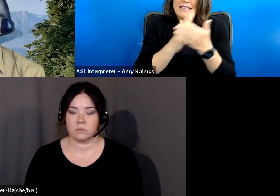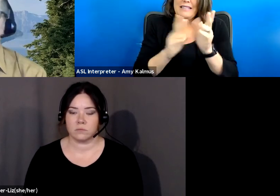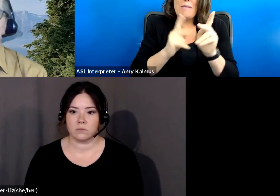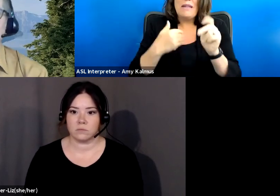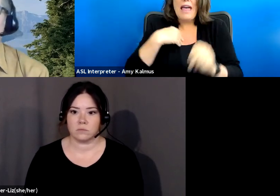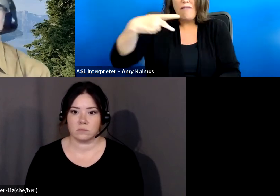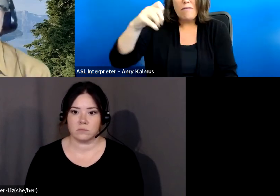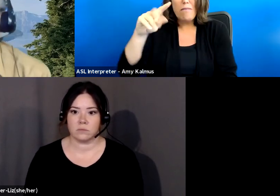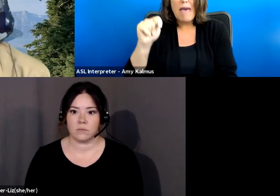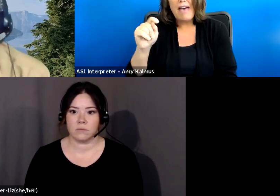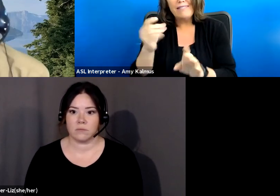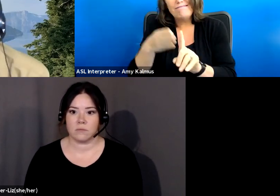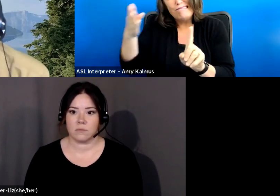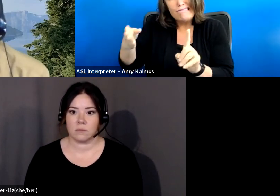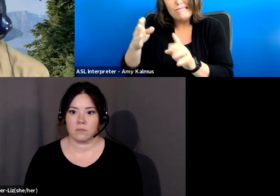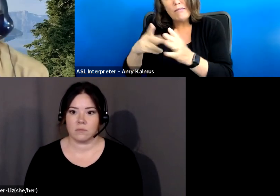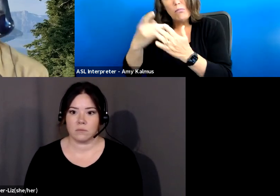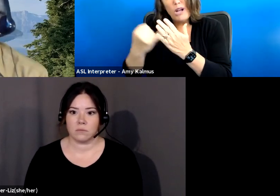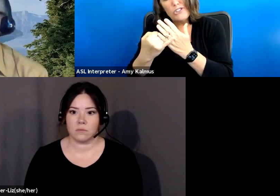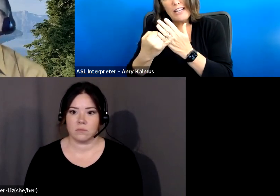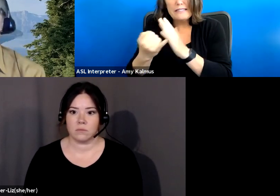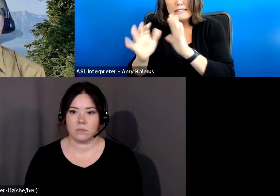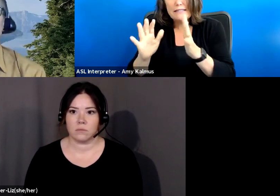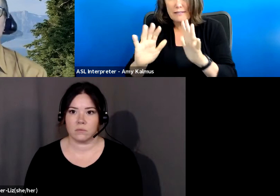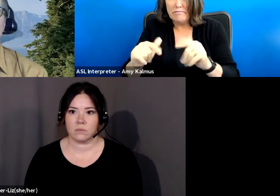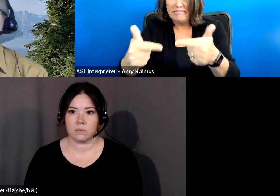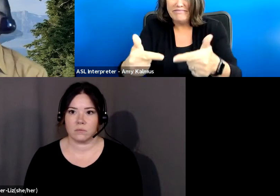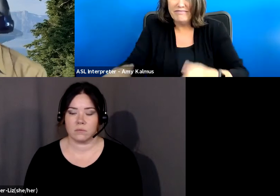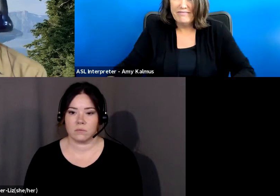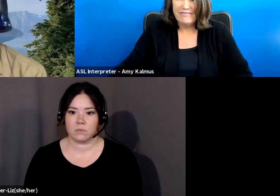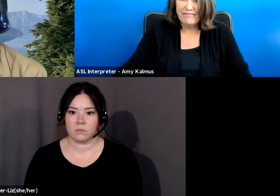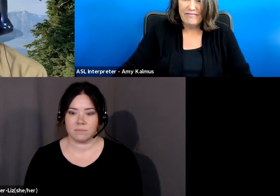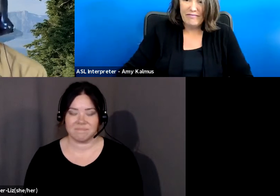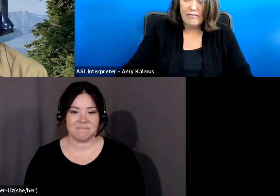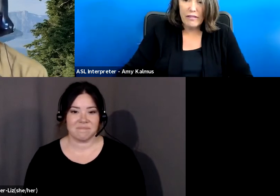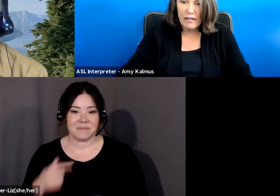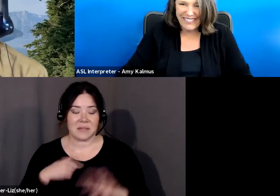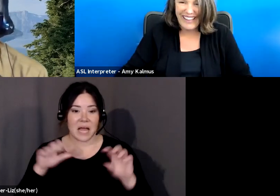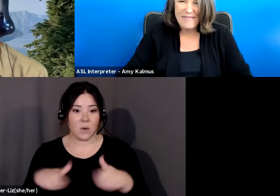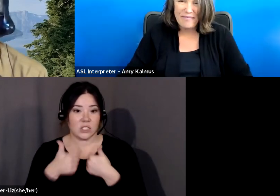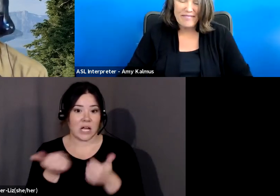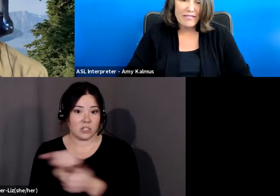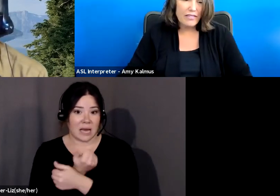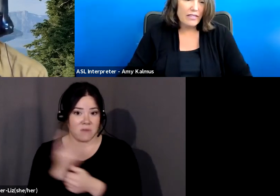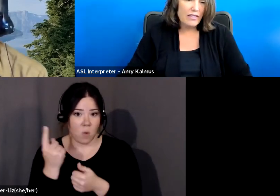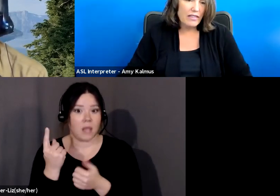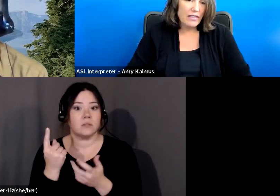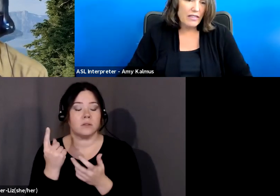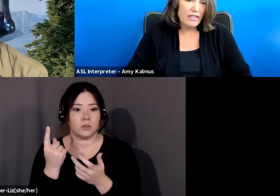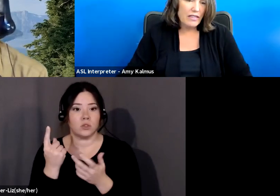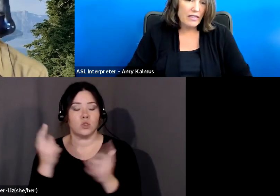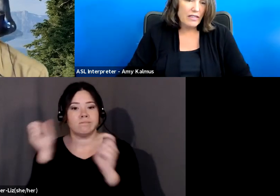projects, I would challenge everyone to reframe a little bit and maybe think about things in more